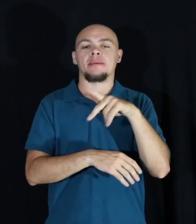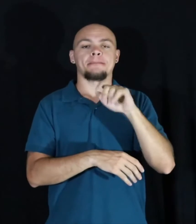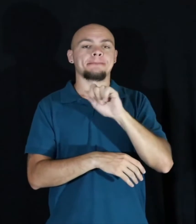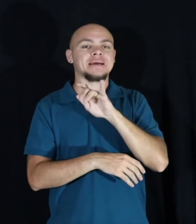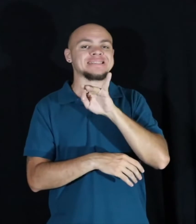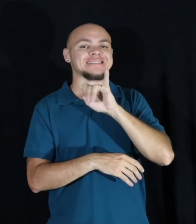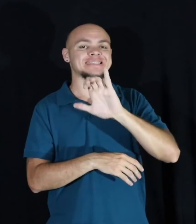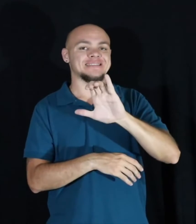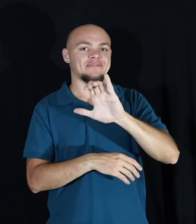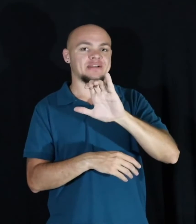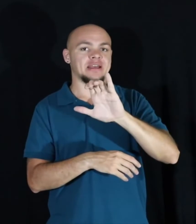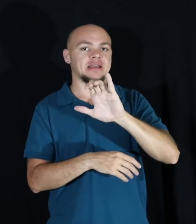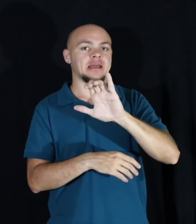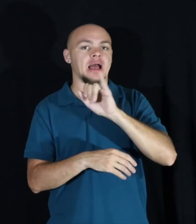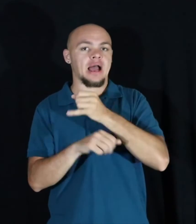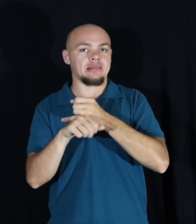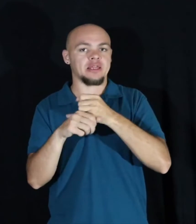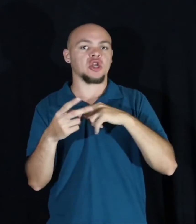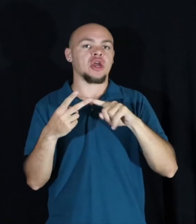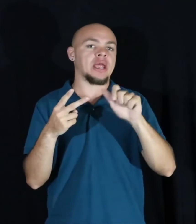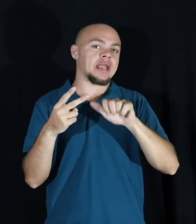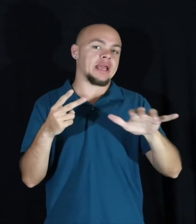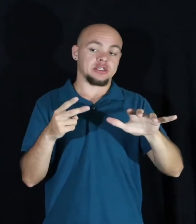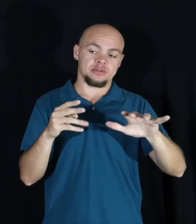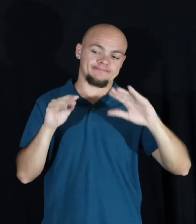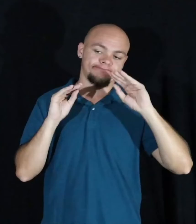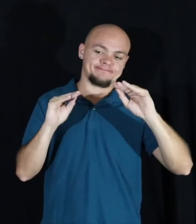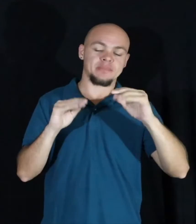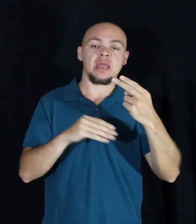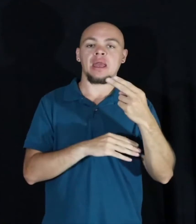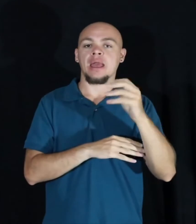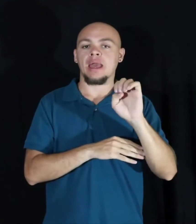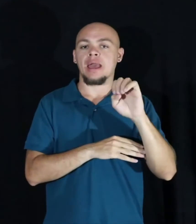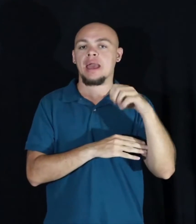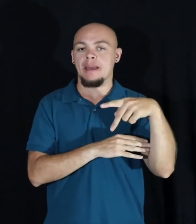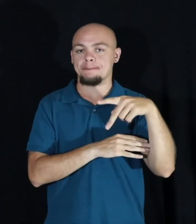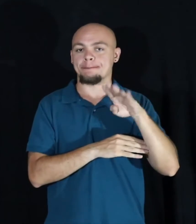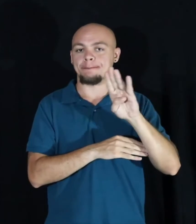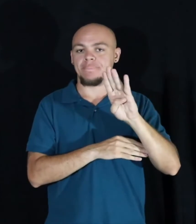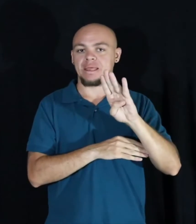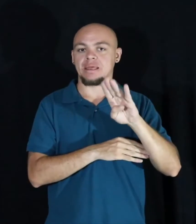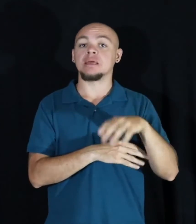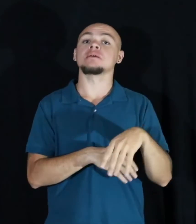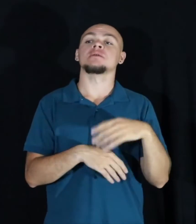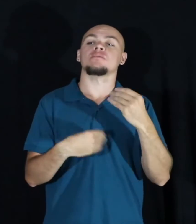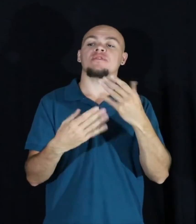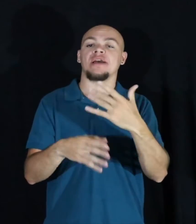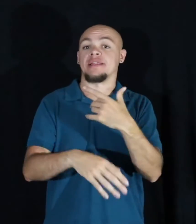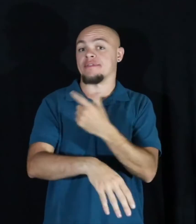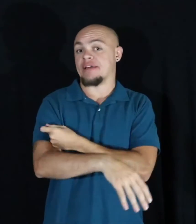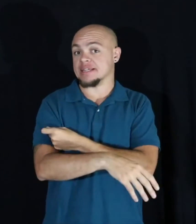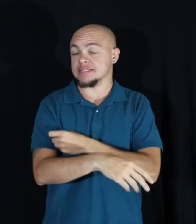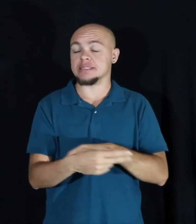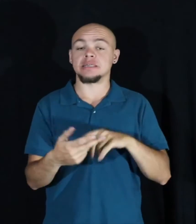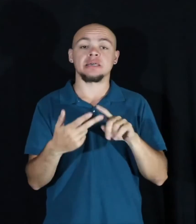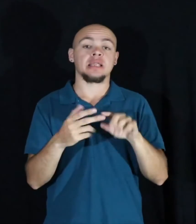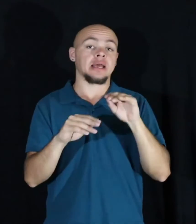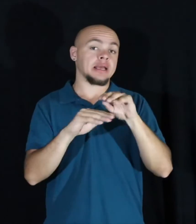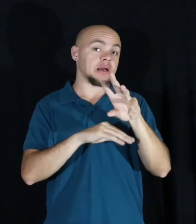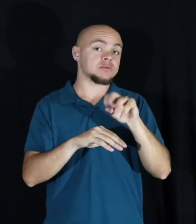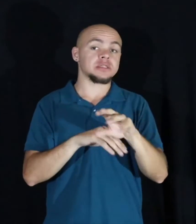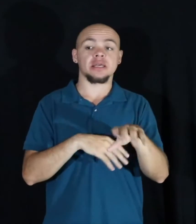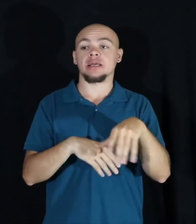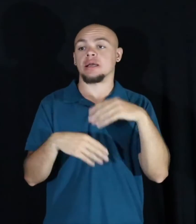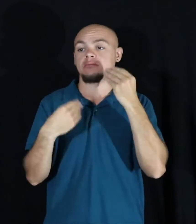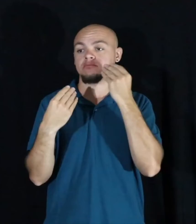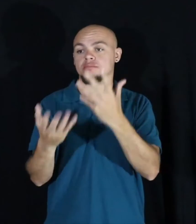about hepatitis B virus, provide them with counseling, testing, and vaccination. In my role as a faculty member,